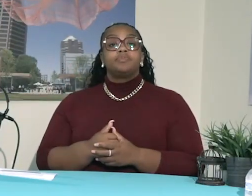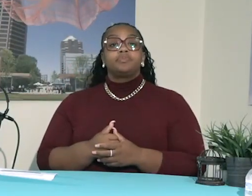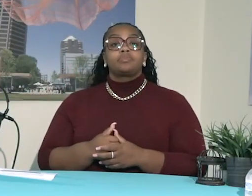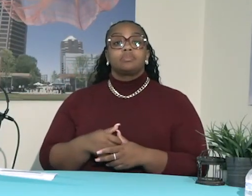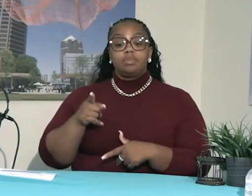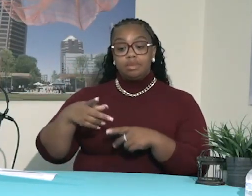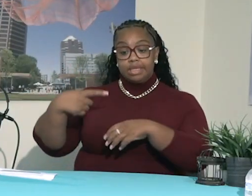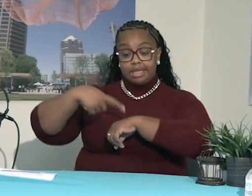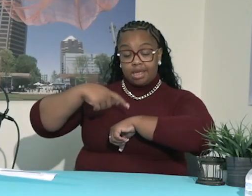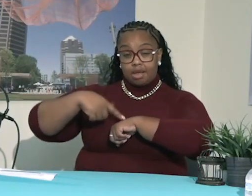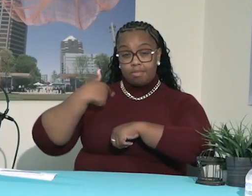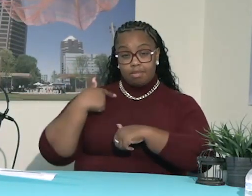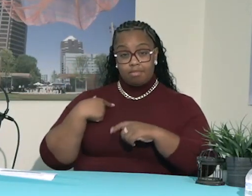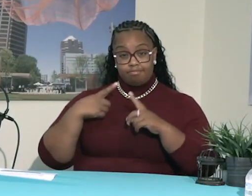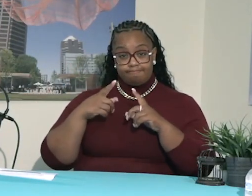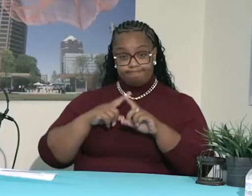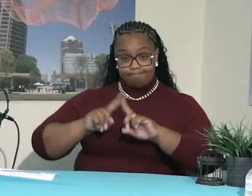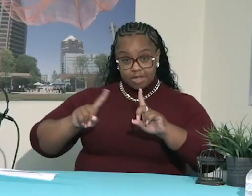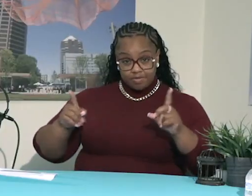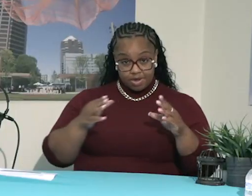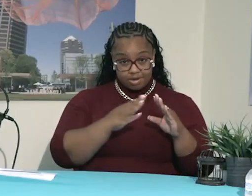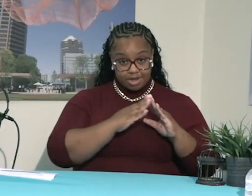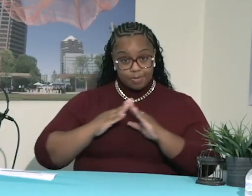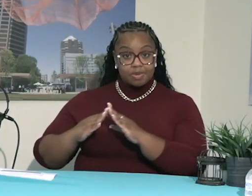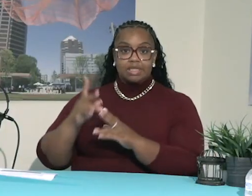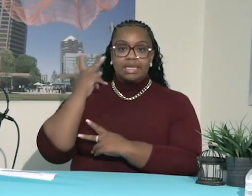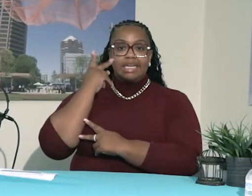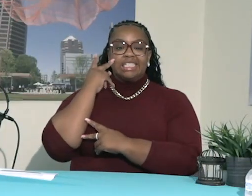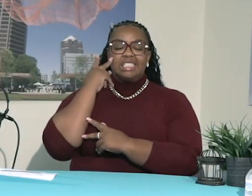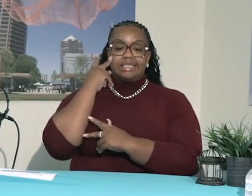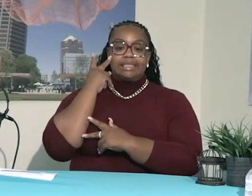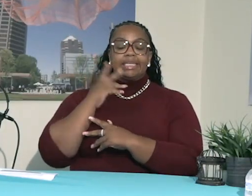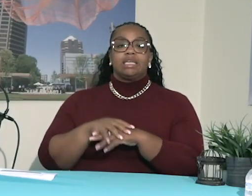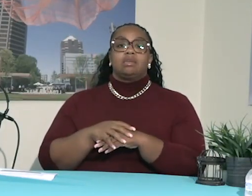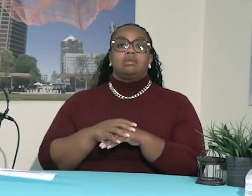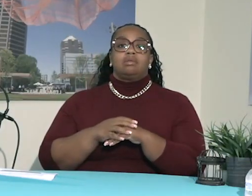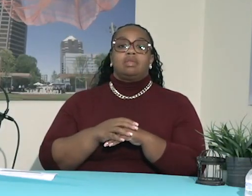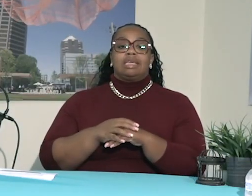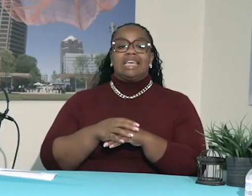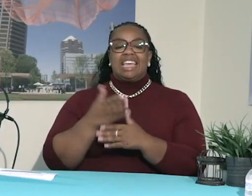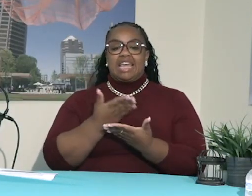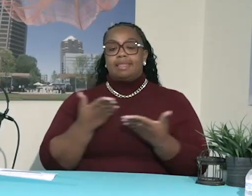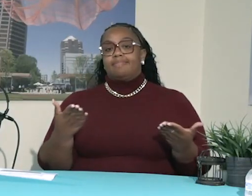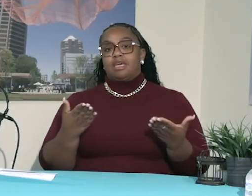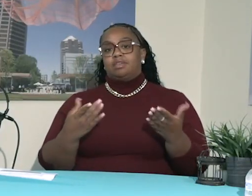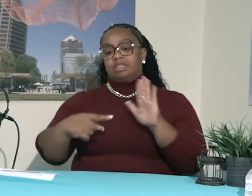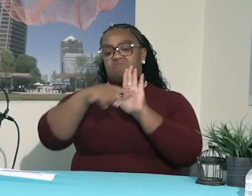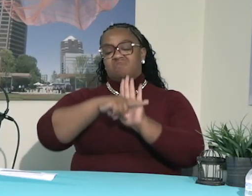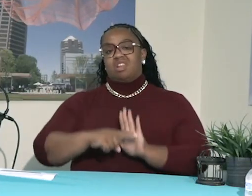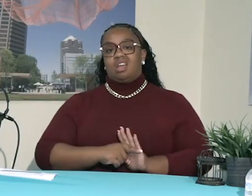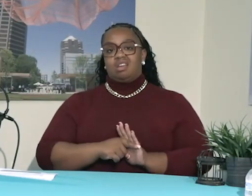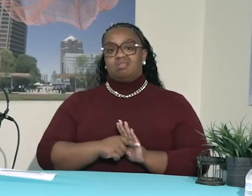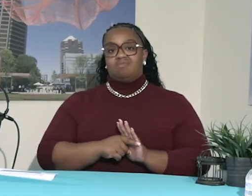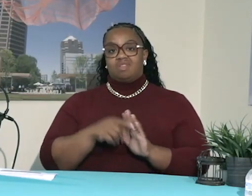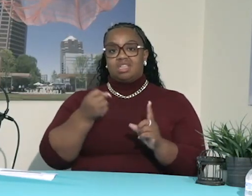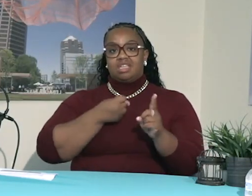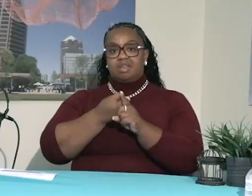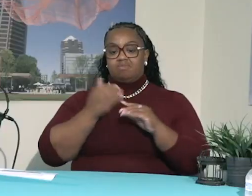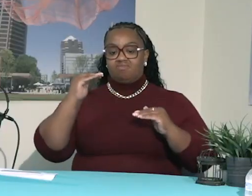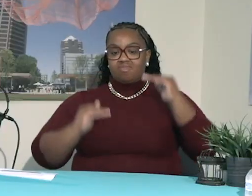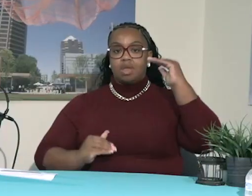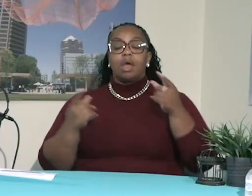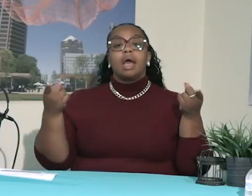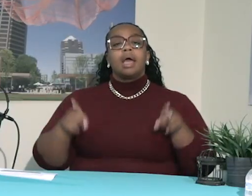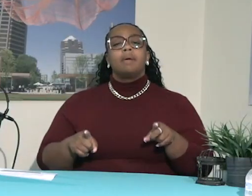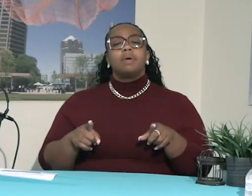different communities, I saw disparities take place. And so I remember, even as a young person,